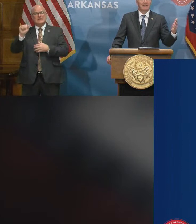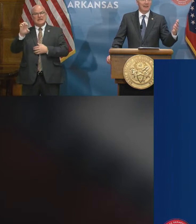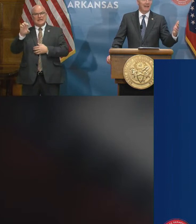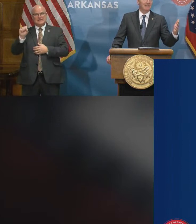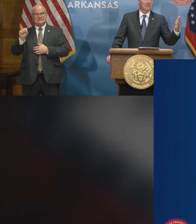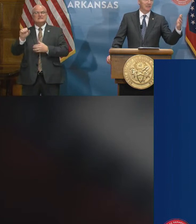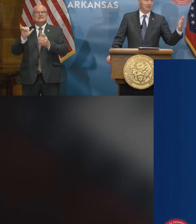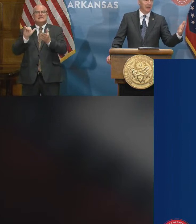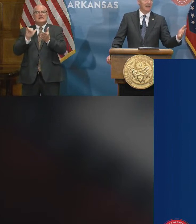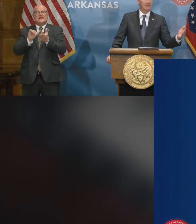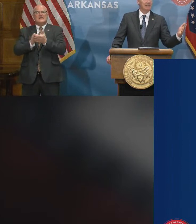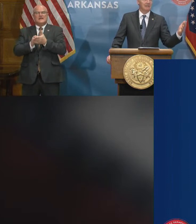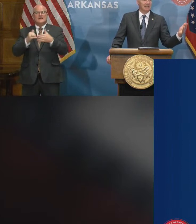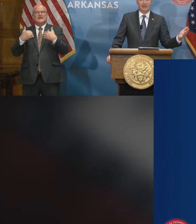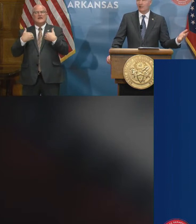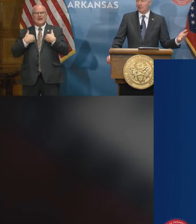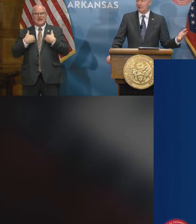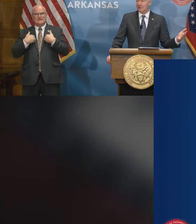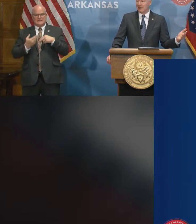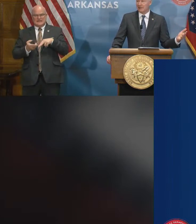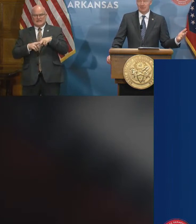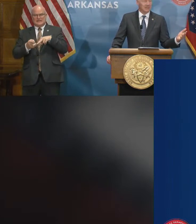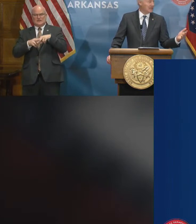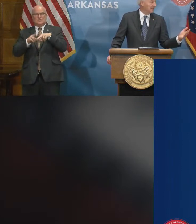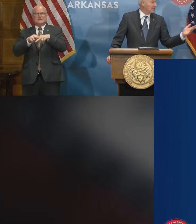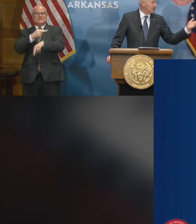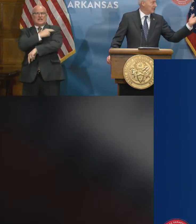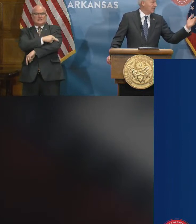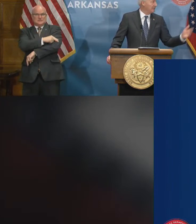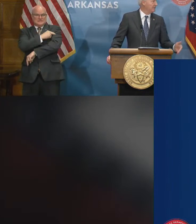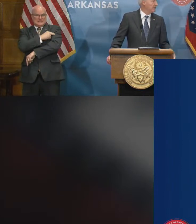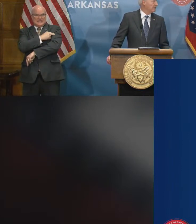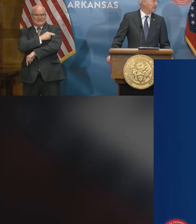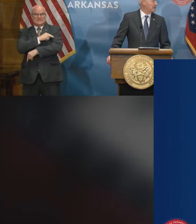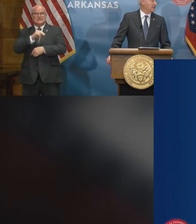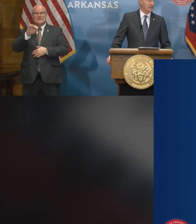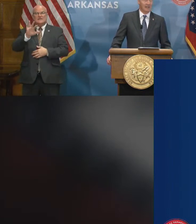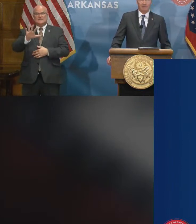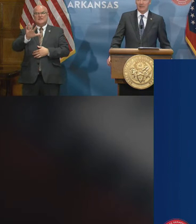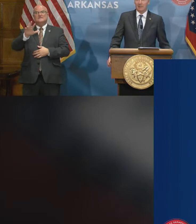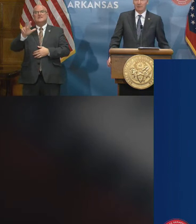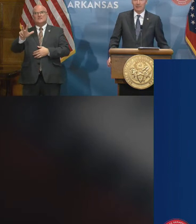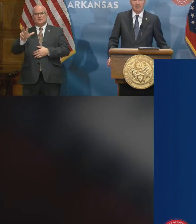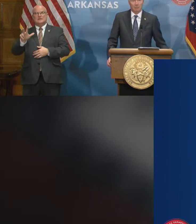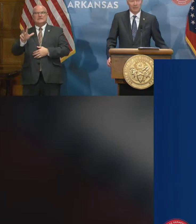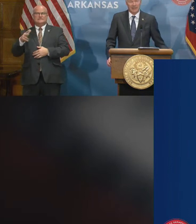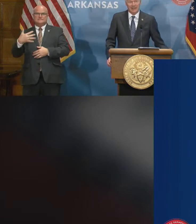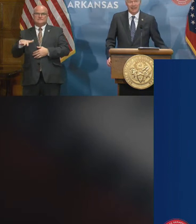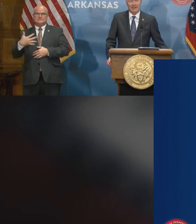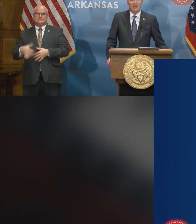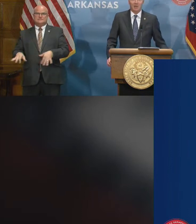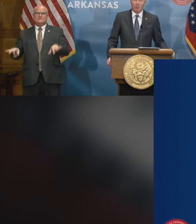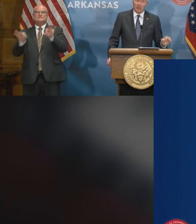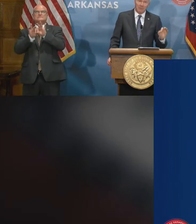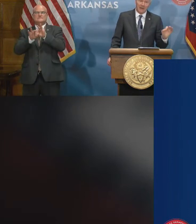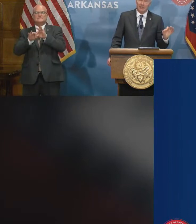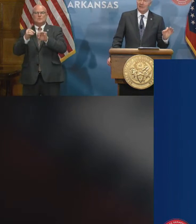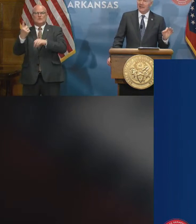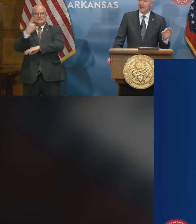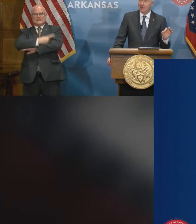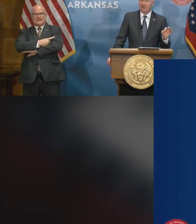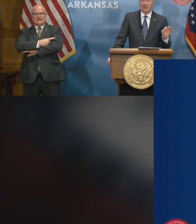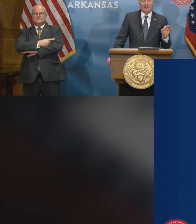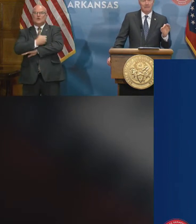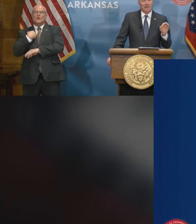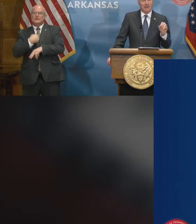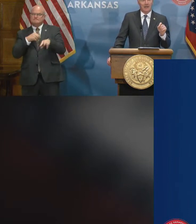cases, that you're having an increase in hospitalizations, and 53 is a significant increase in one day. We're going to monitor